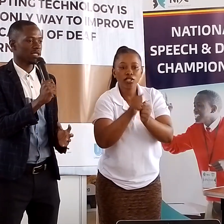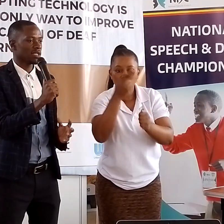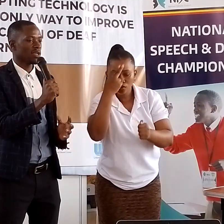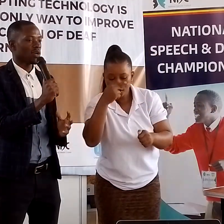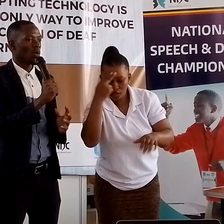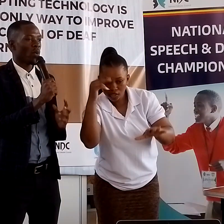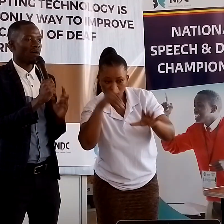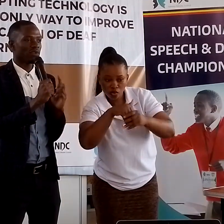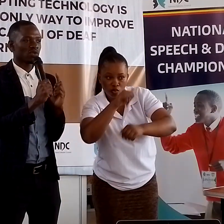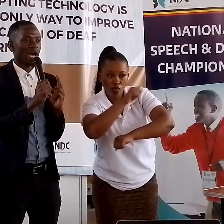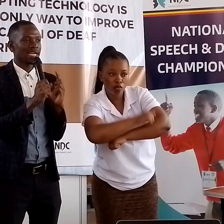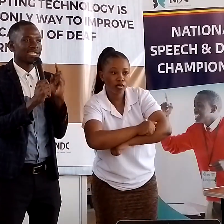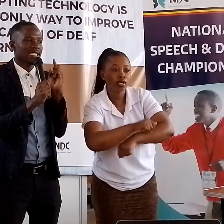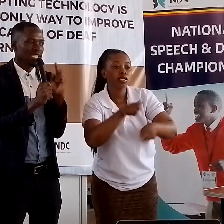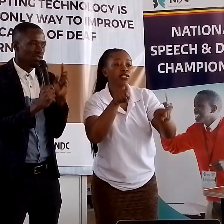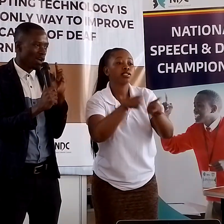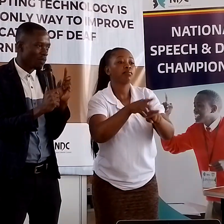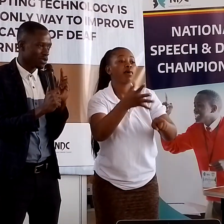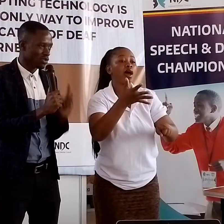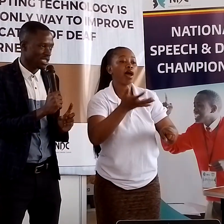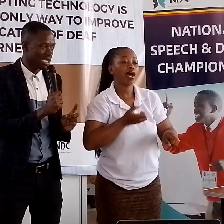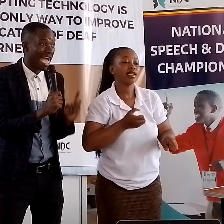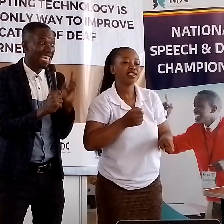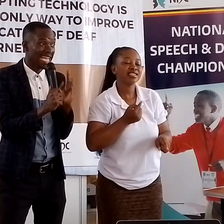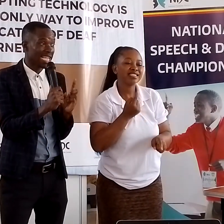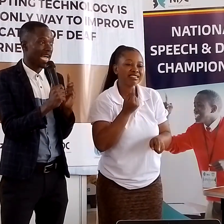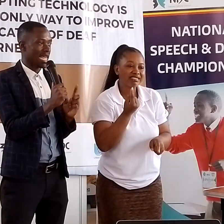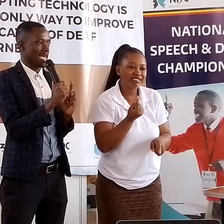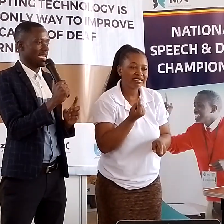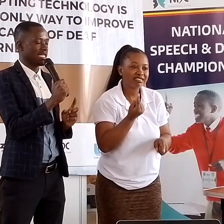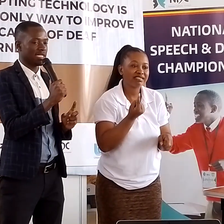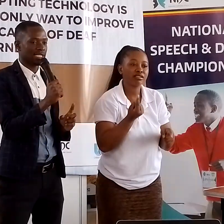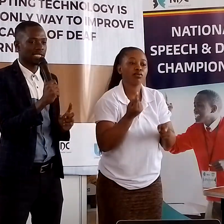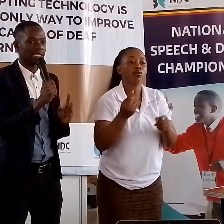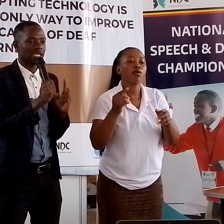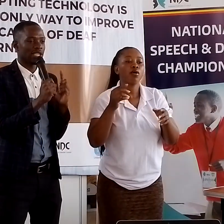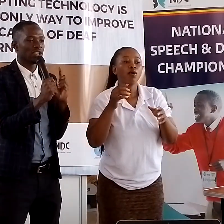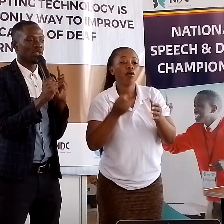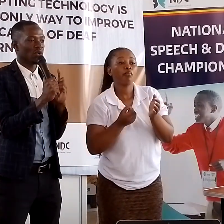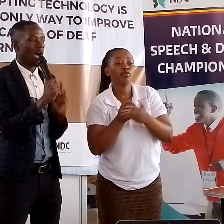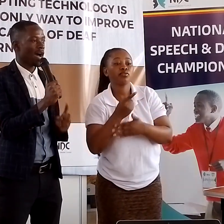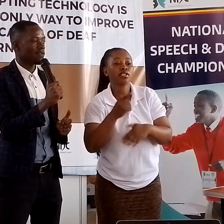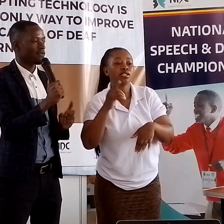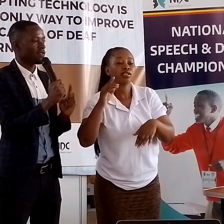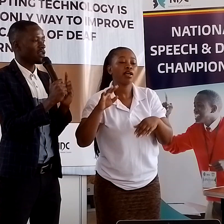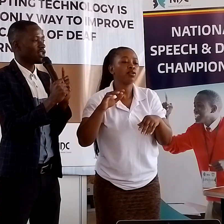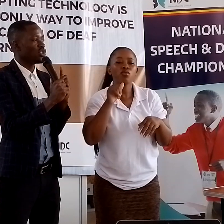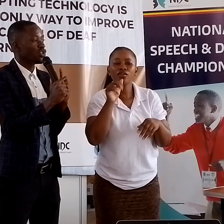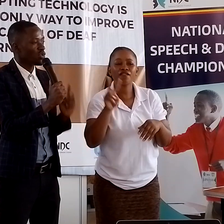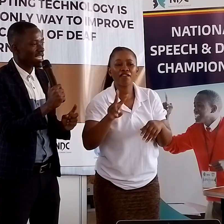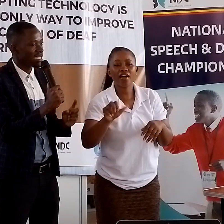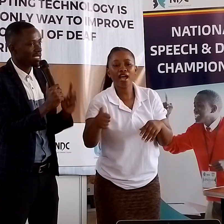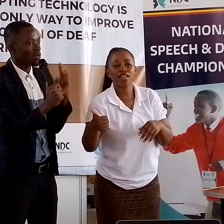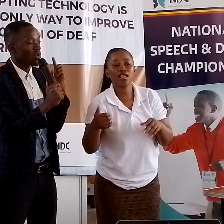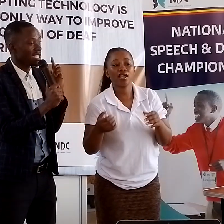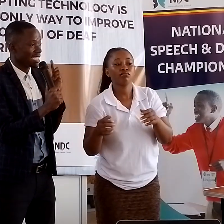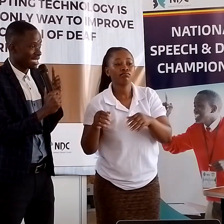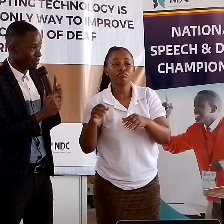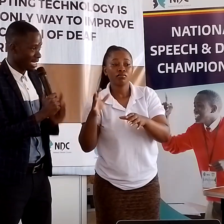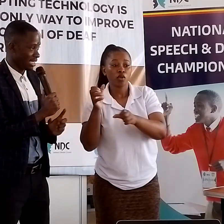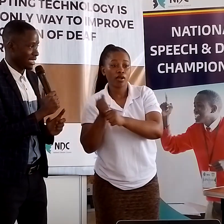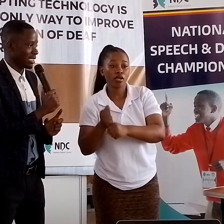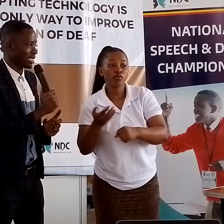schools, we have also had a singular opportunity, unlike other entities, to have students